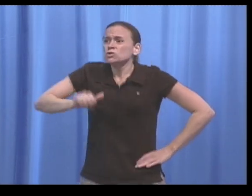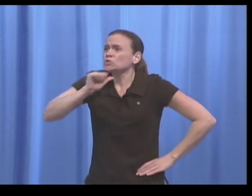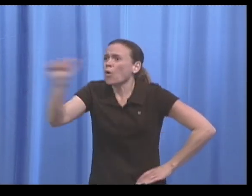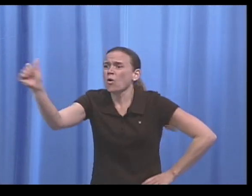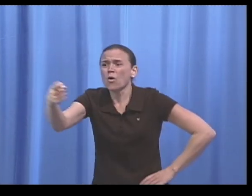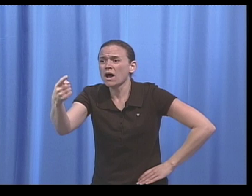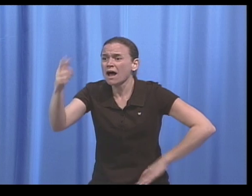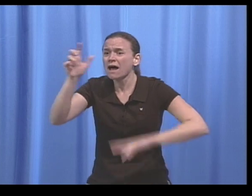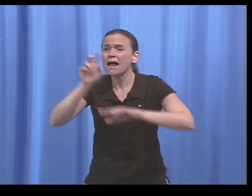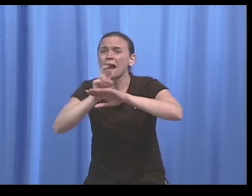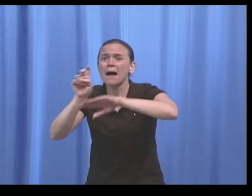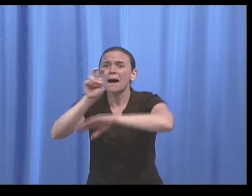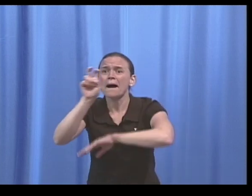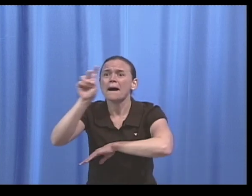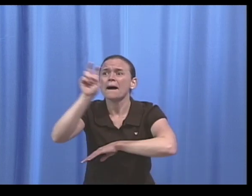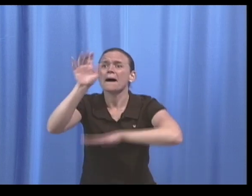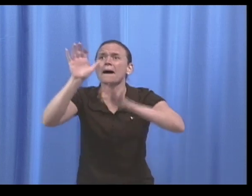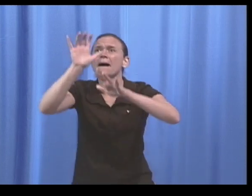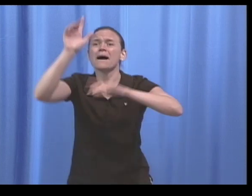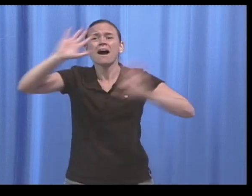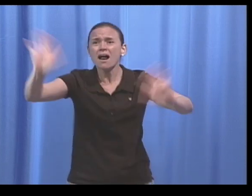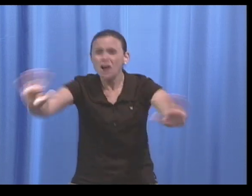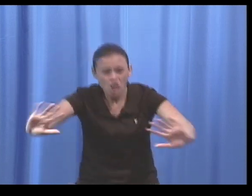"Please don't climb up, Jack," said his mother.